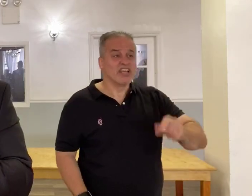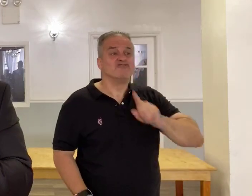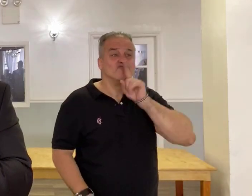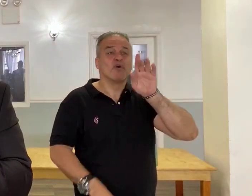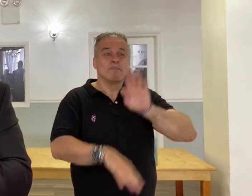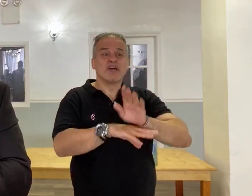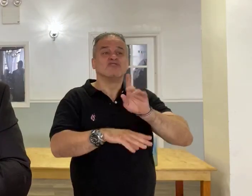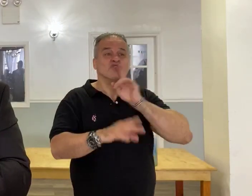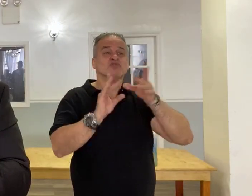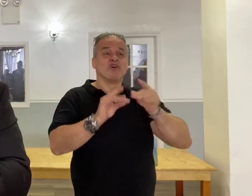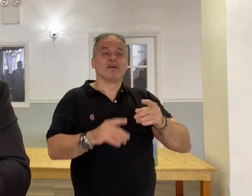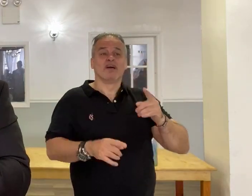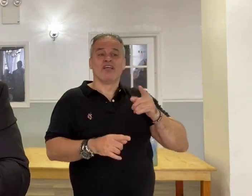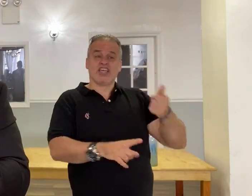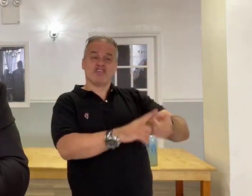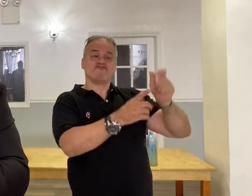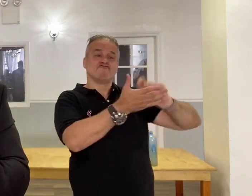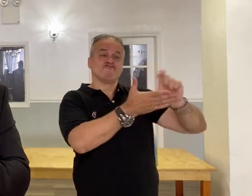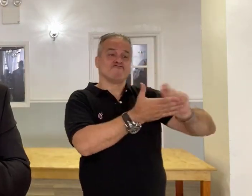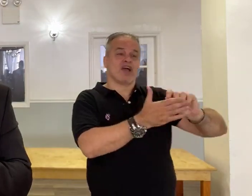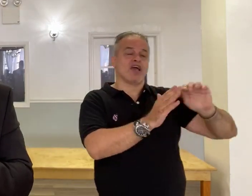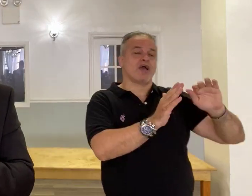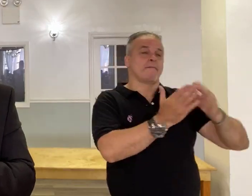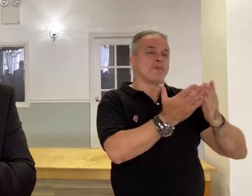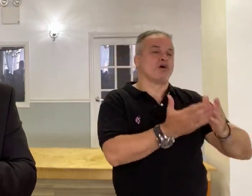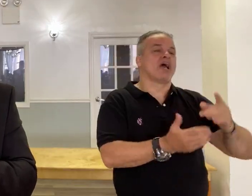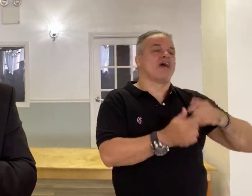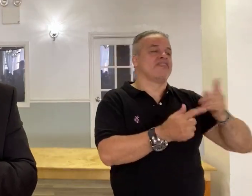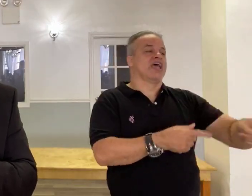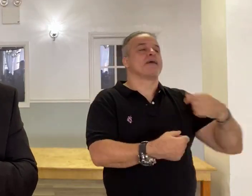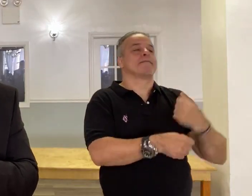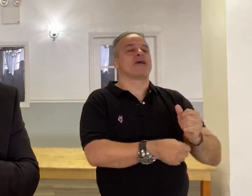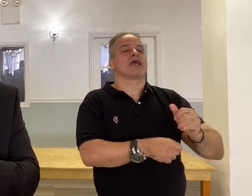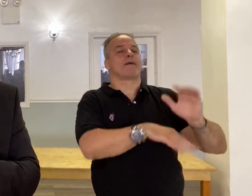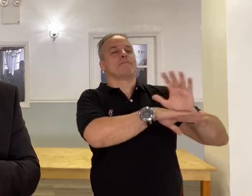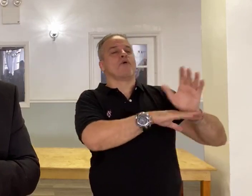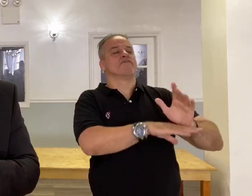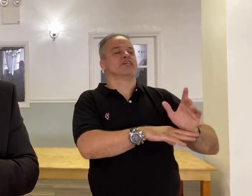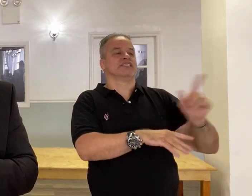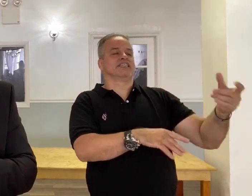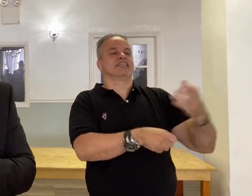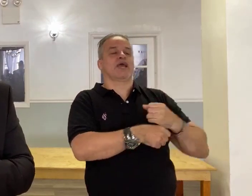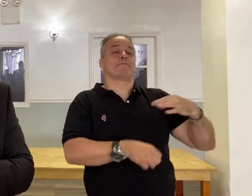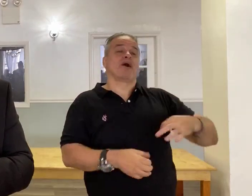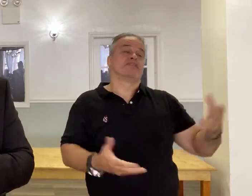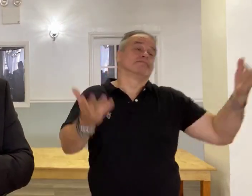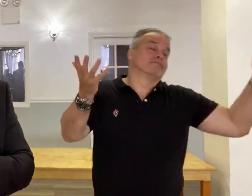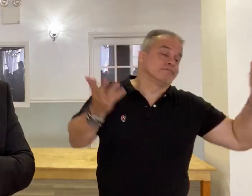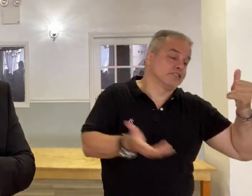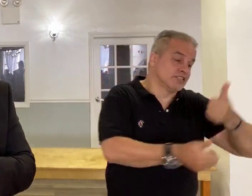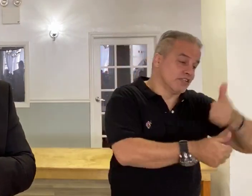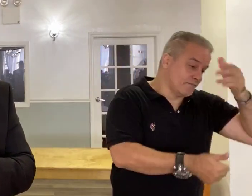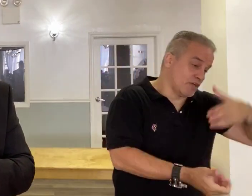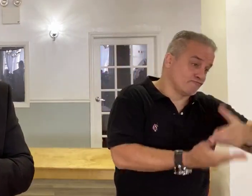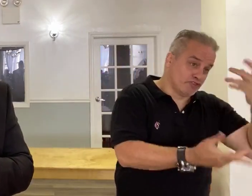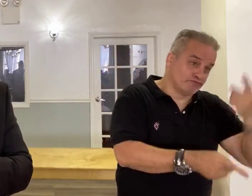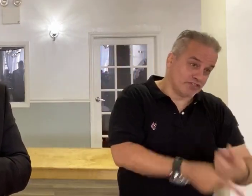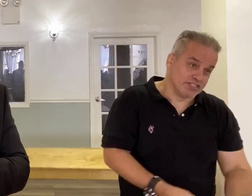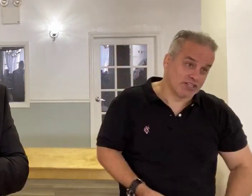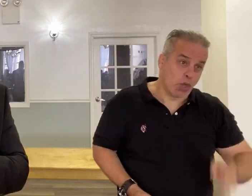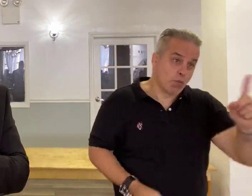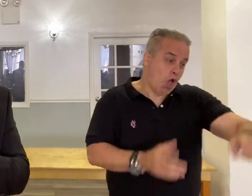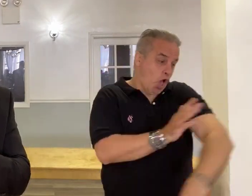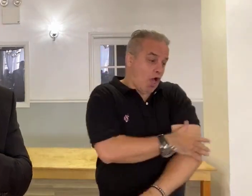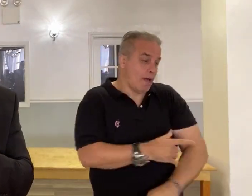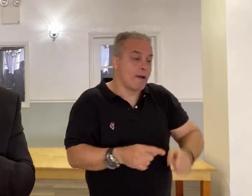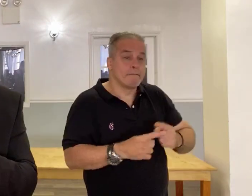And he's rich too, because the movie was made about his story, man. So he's got money too now. Amen. That helps, amen.